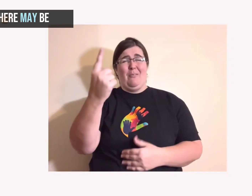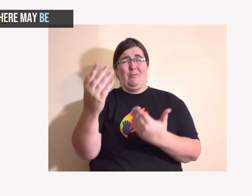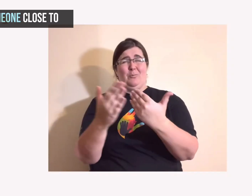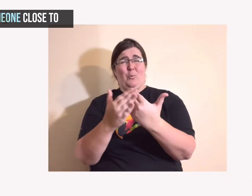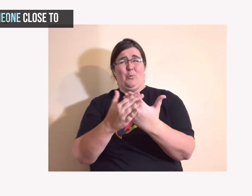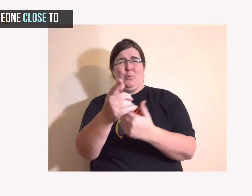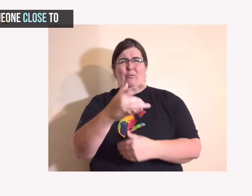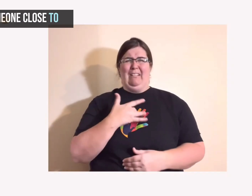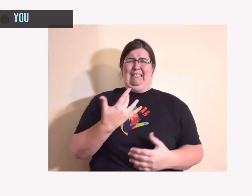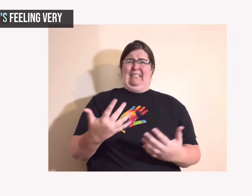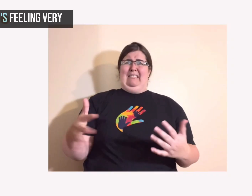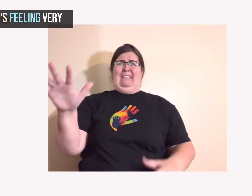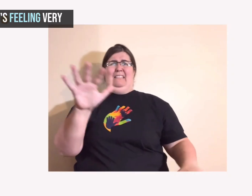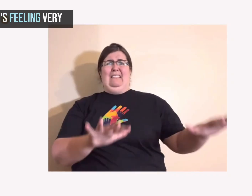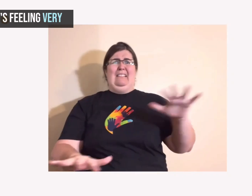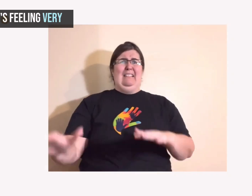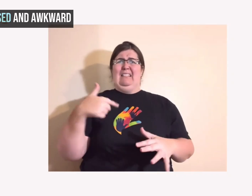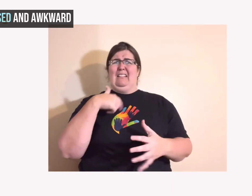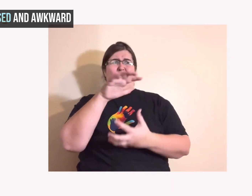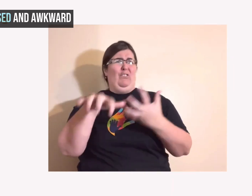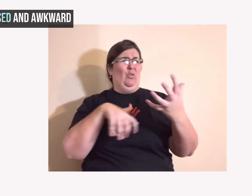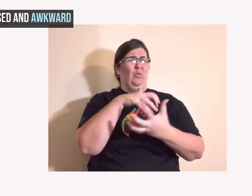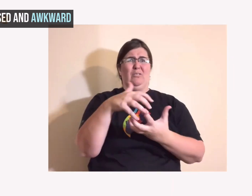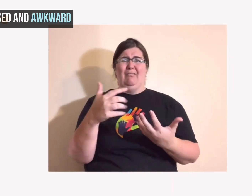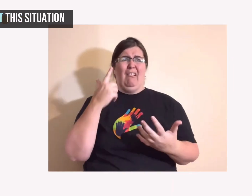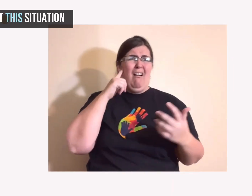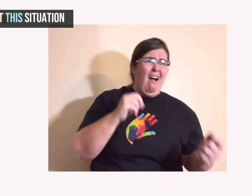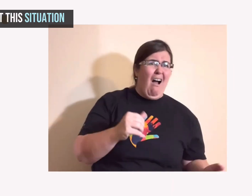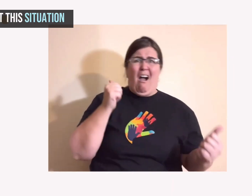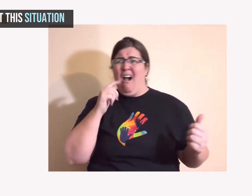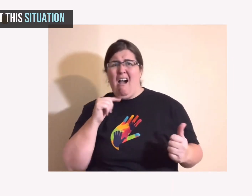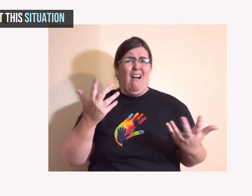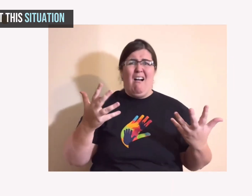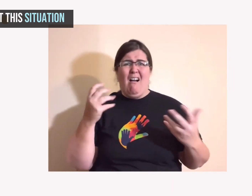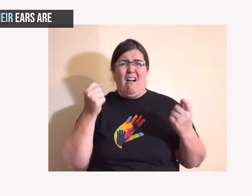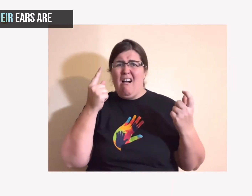There may be someone close to you that's feeling very confused and awkward about this